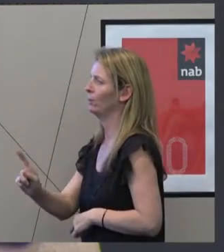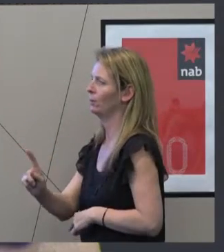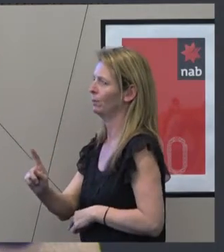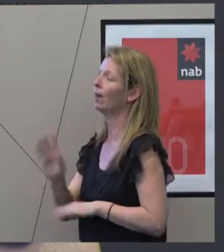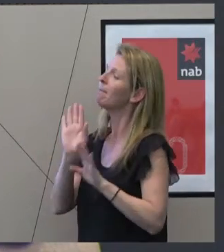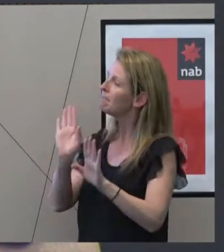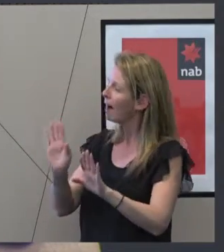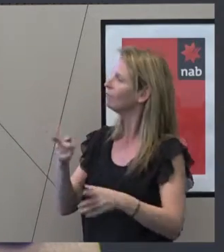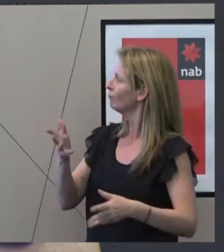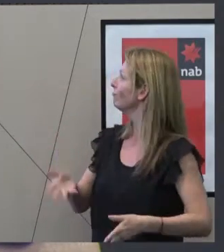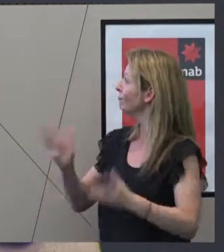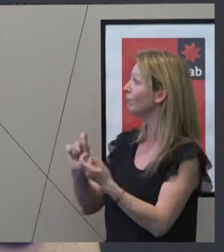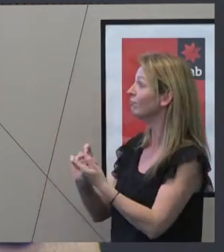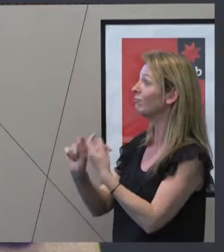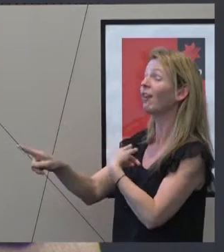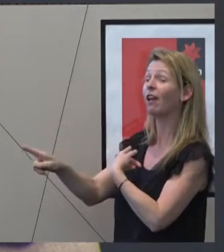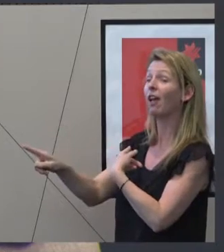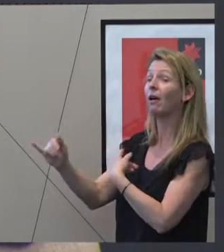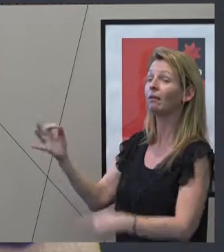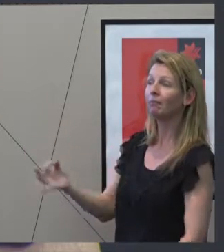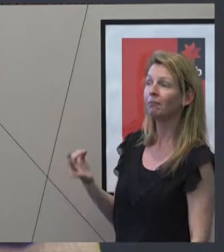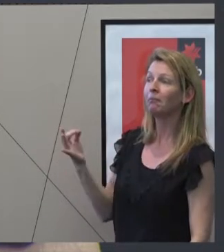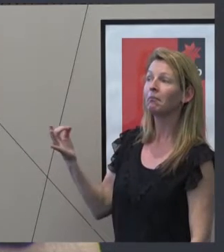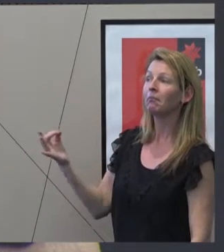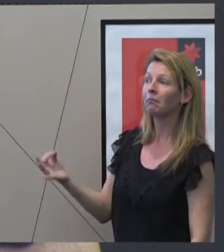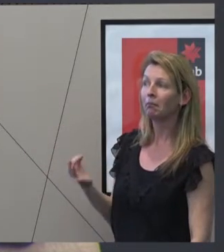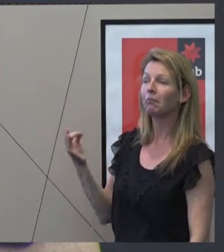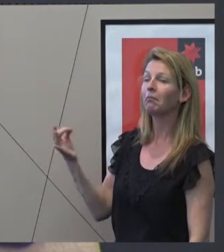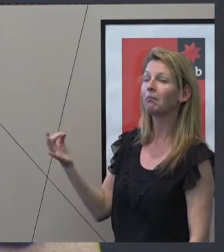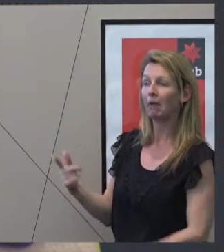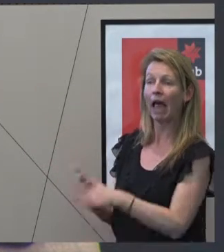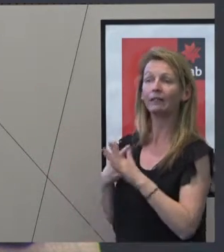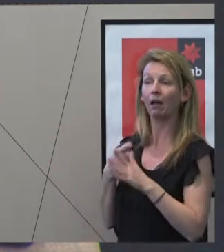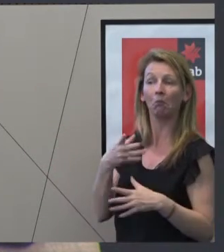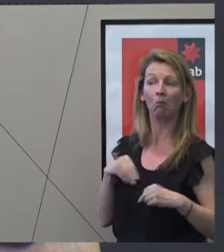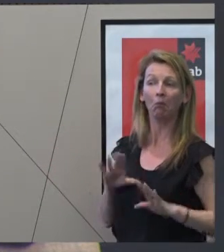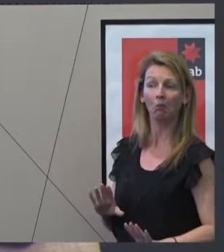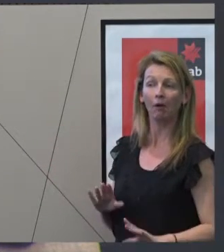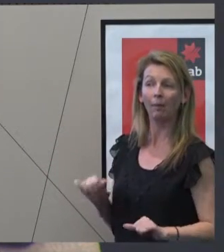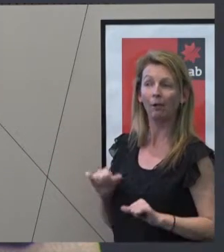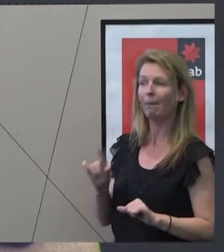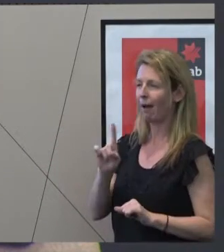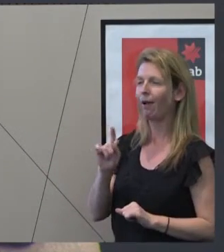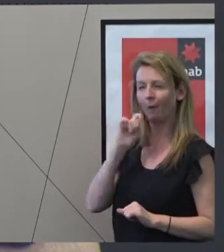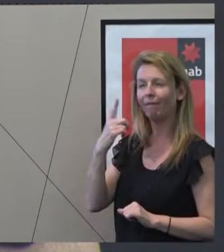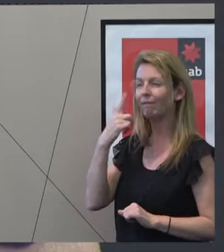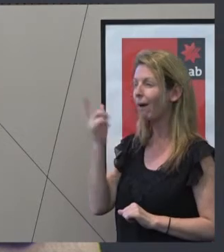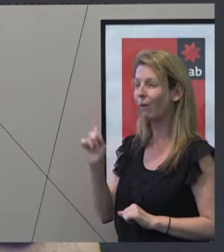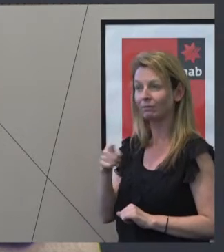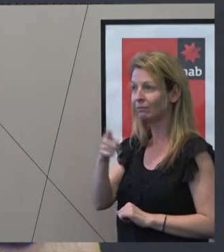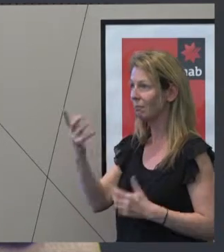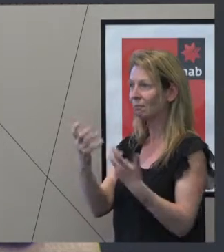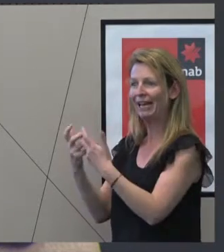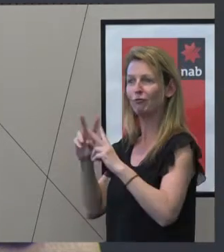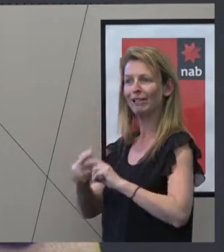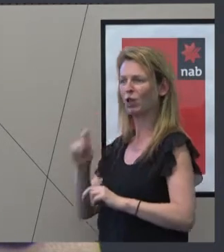Be prepared that it might take a little bit of time to get a response, but you will find many researchers would love an